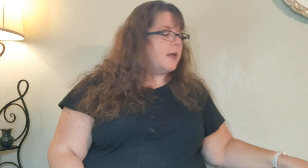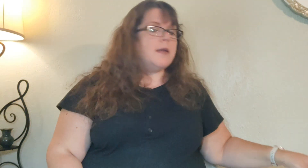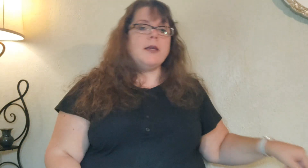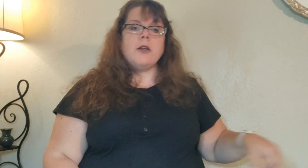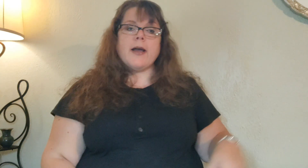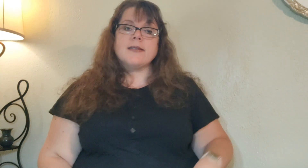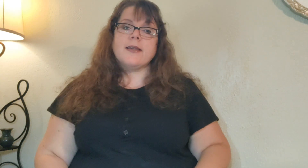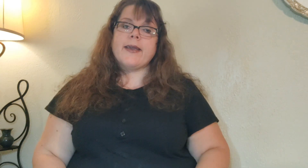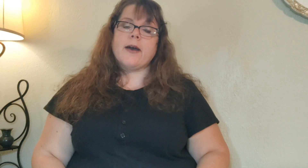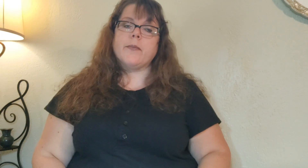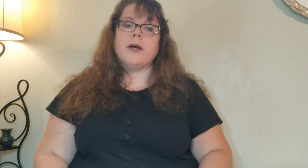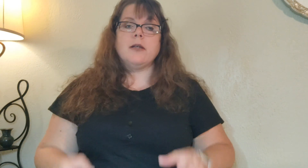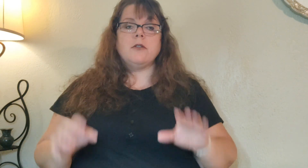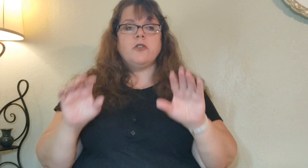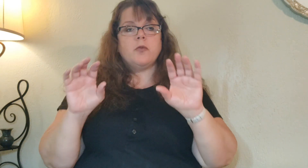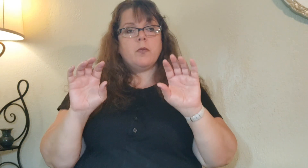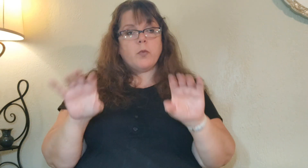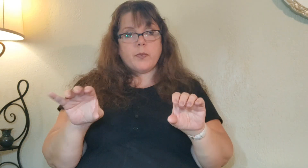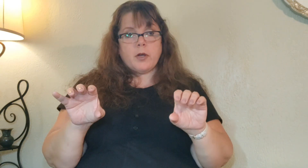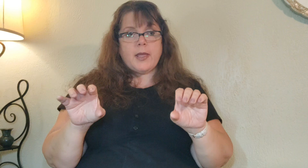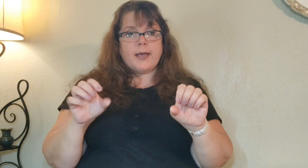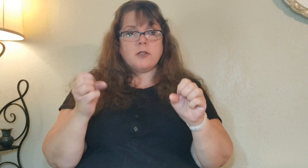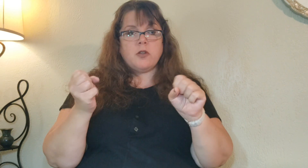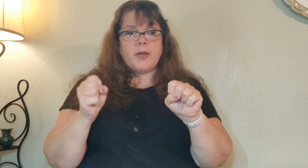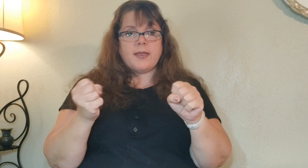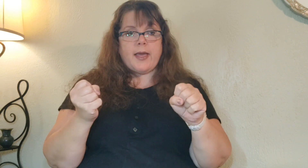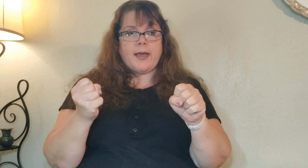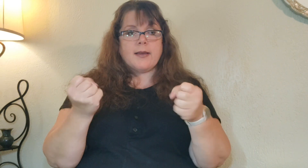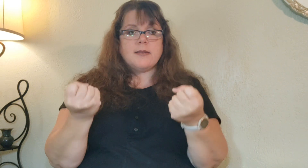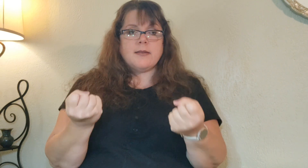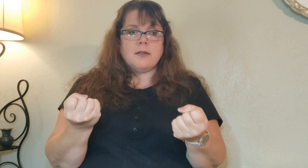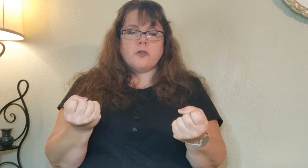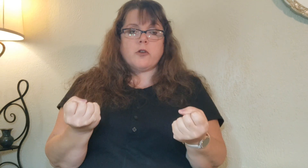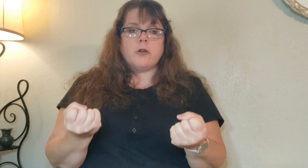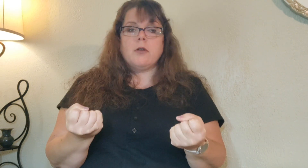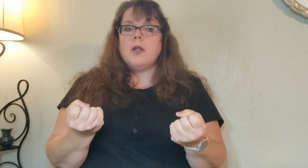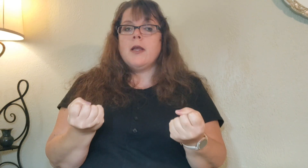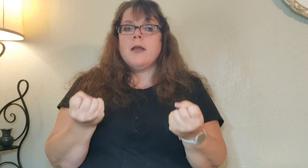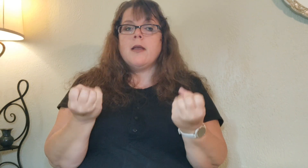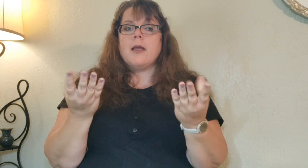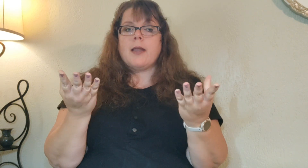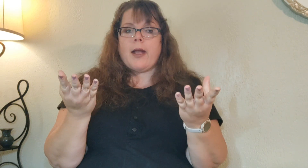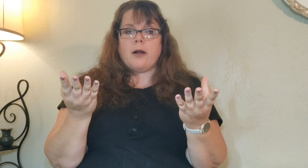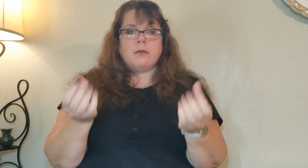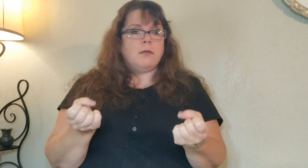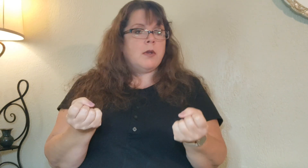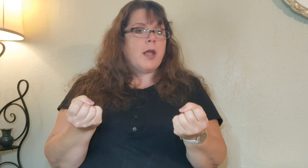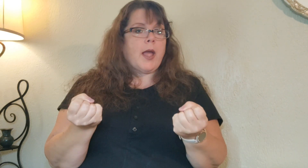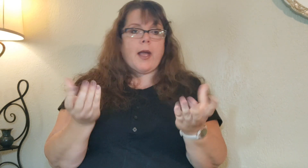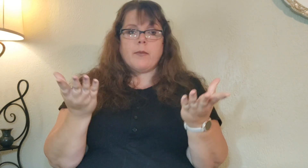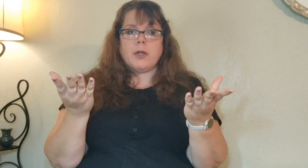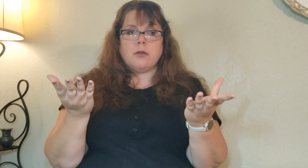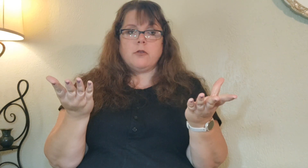And then you're asking how much. With both hands, you make the S, turn, and out. How much?